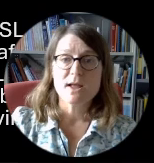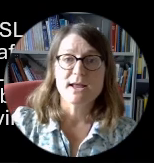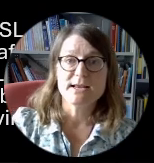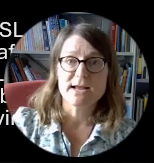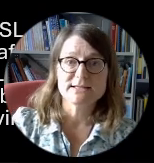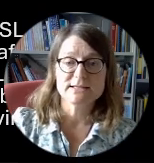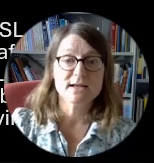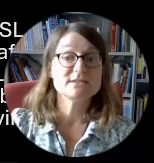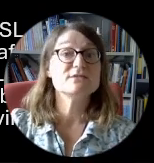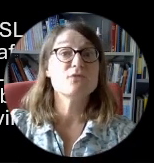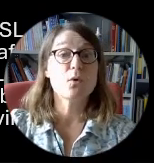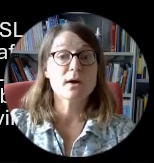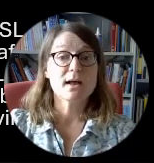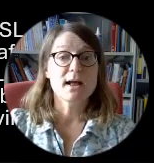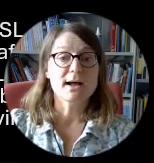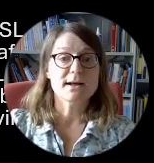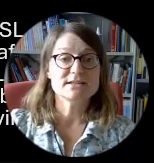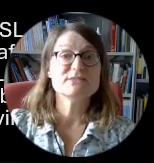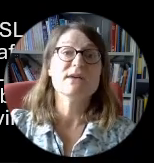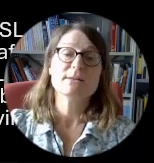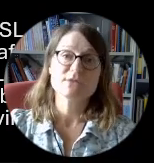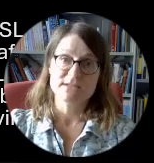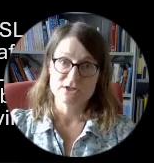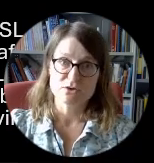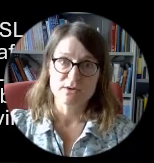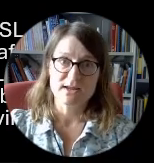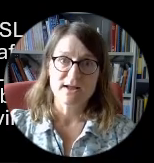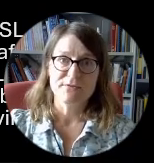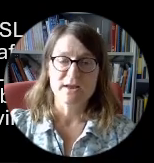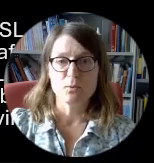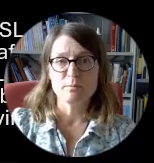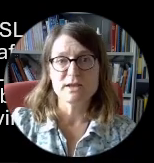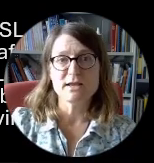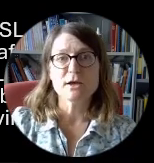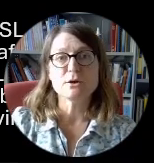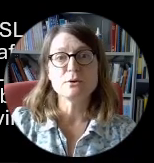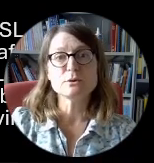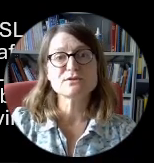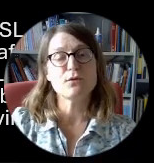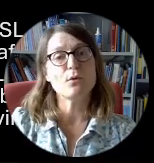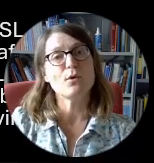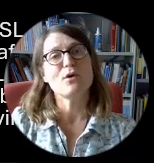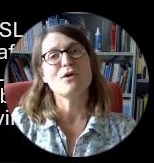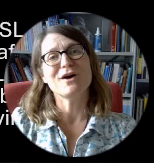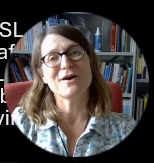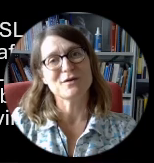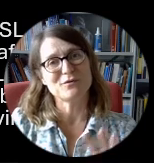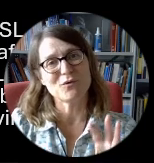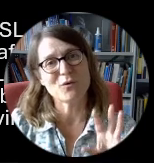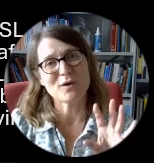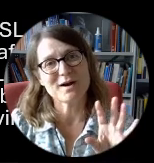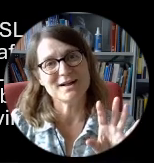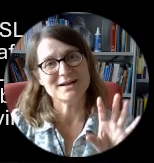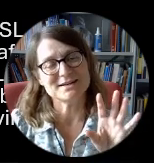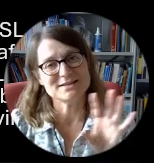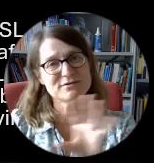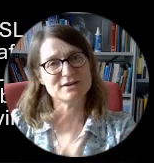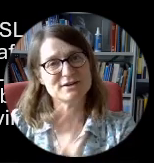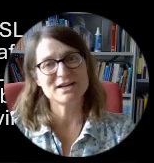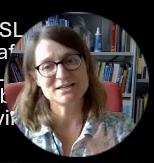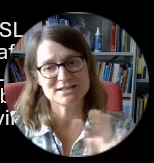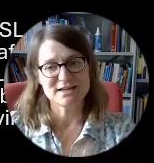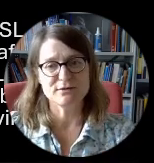Damomo in 1994 developed a dictionary that would be useful for